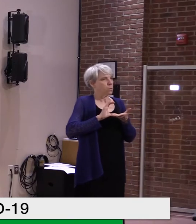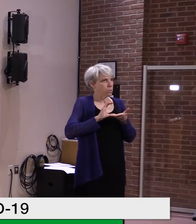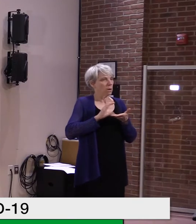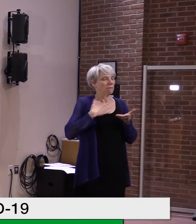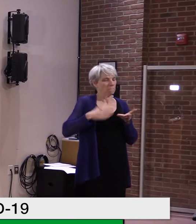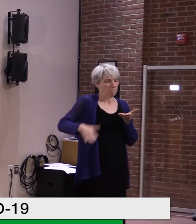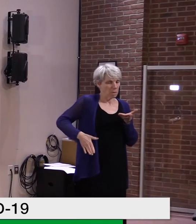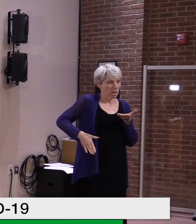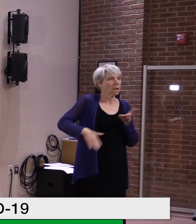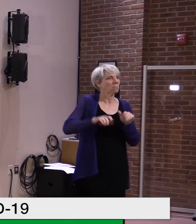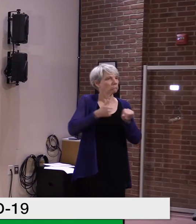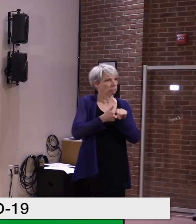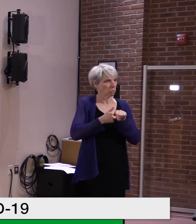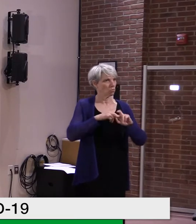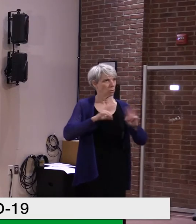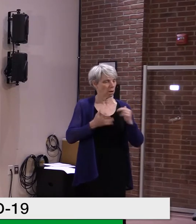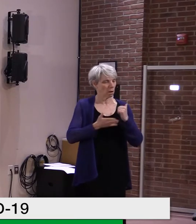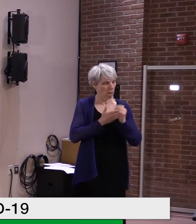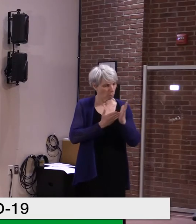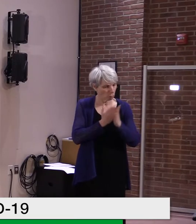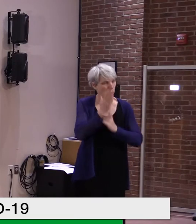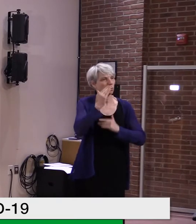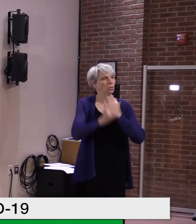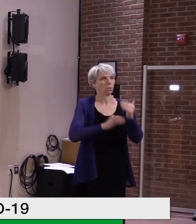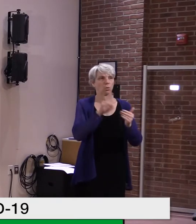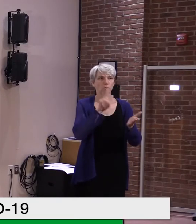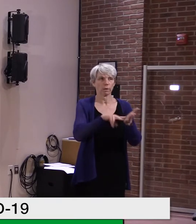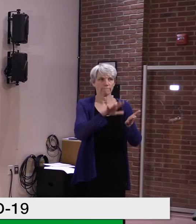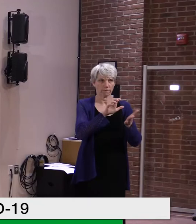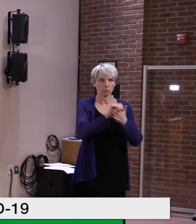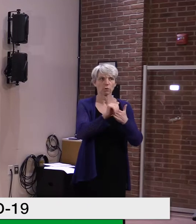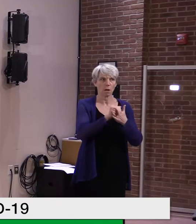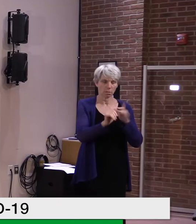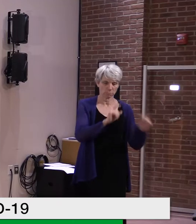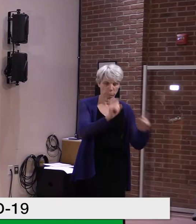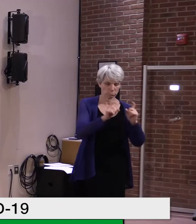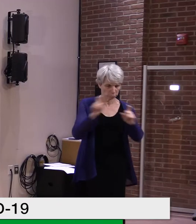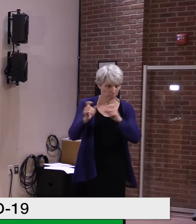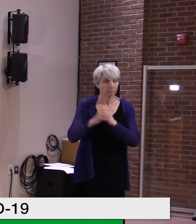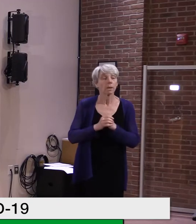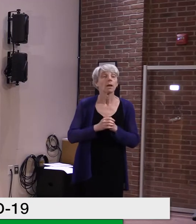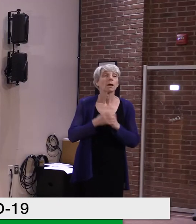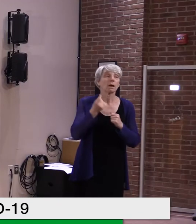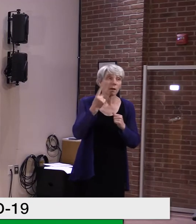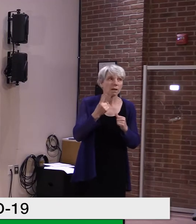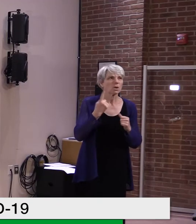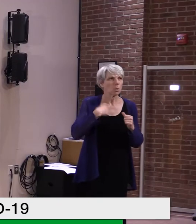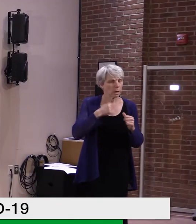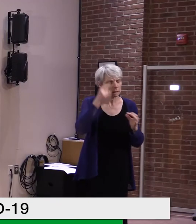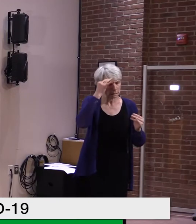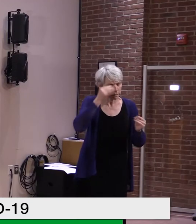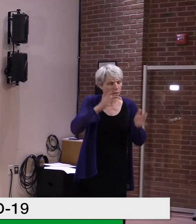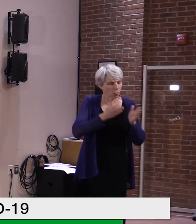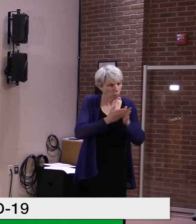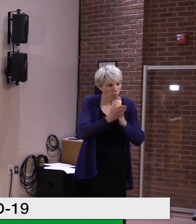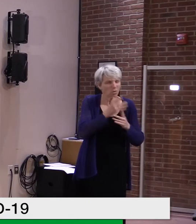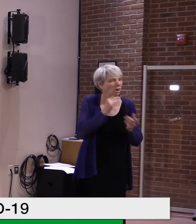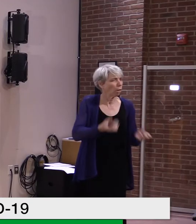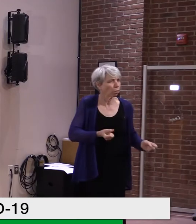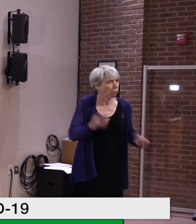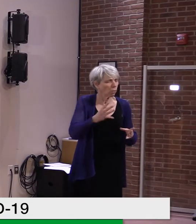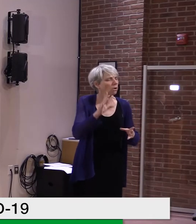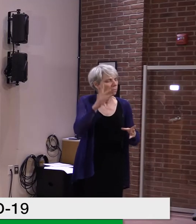So a lot is being done, a lot of money still is being done to transition this hotel-motel